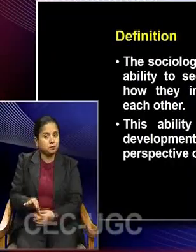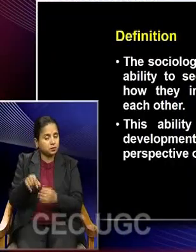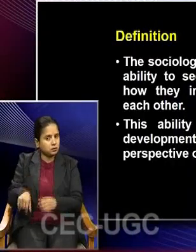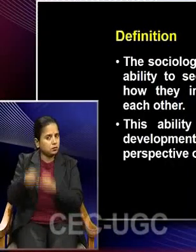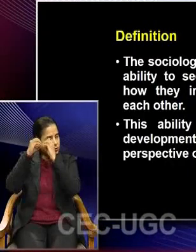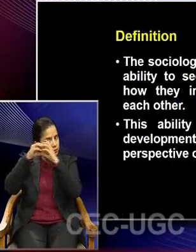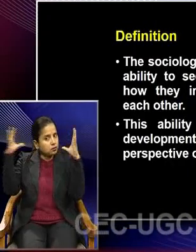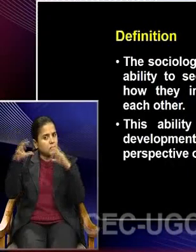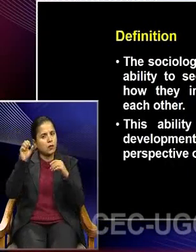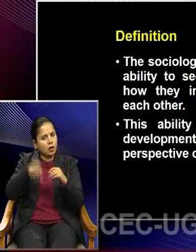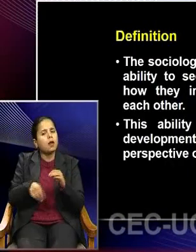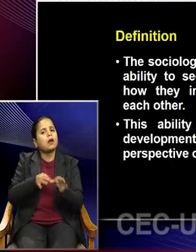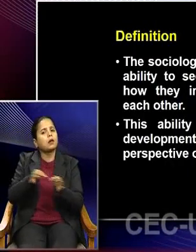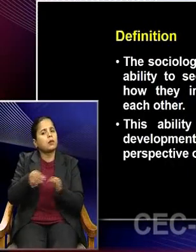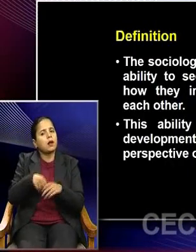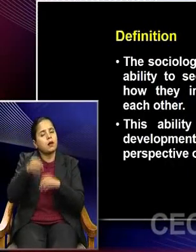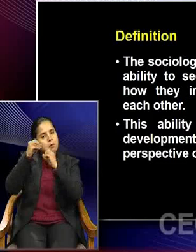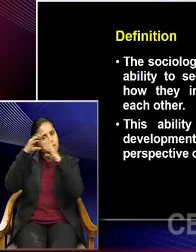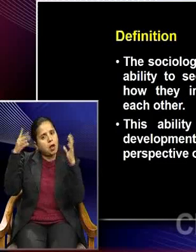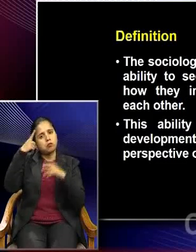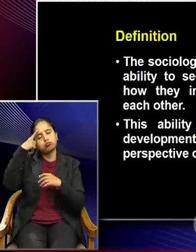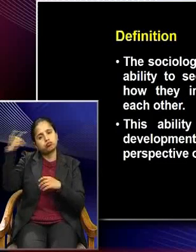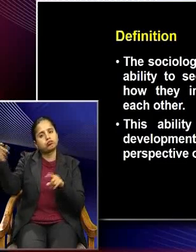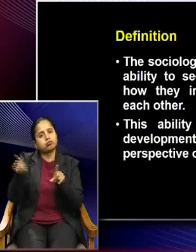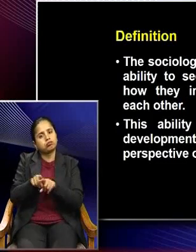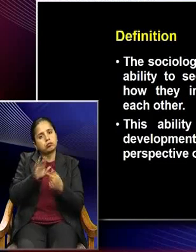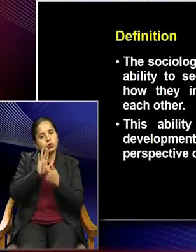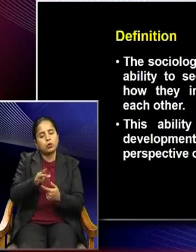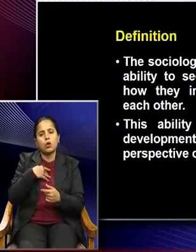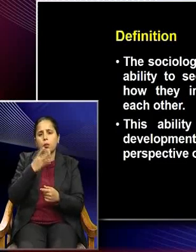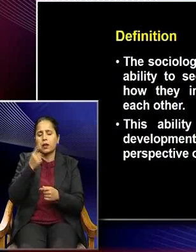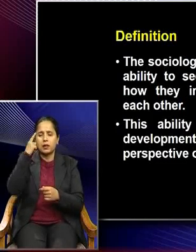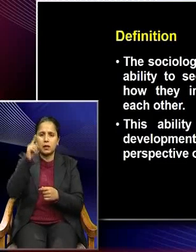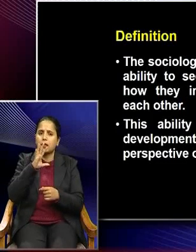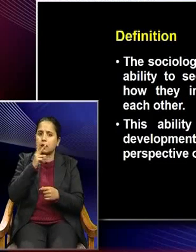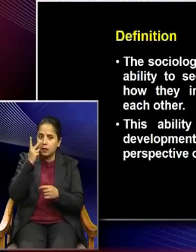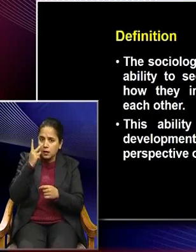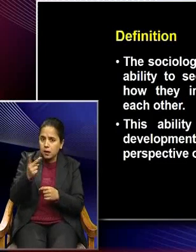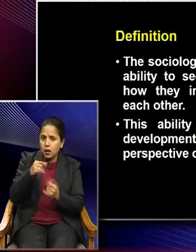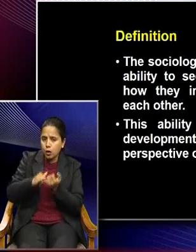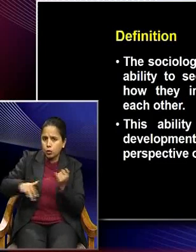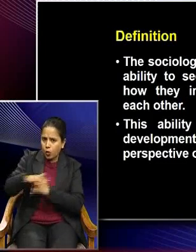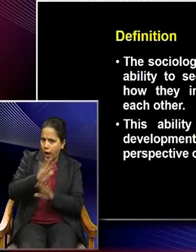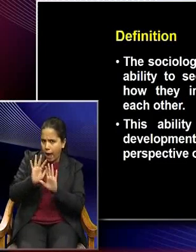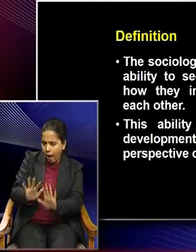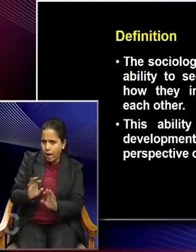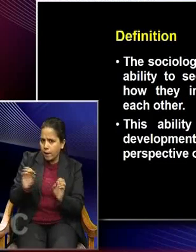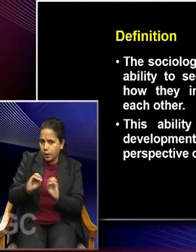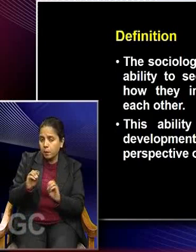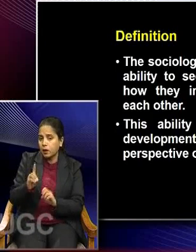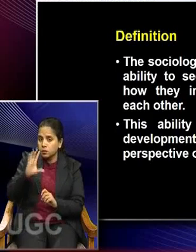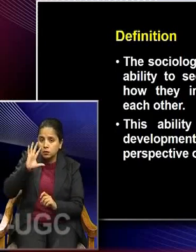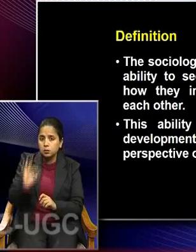be defined as an imagination to see things socially, and the most important